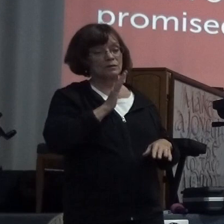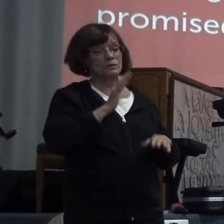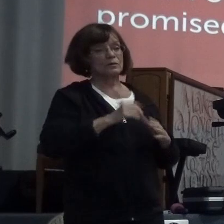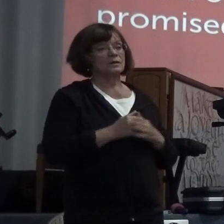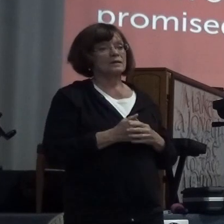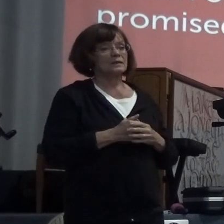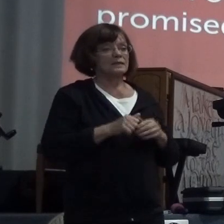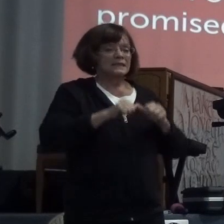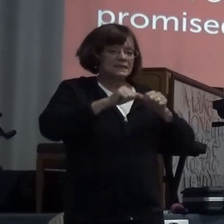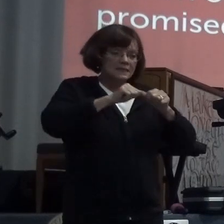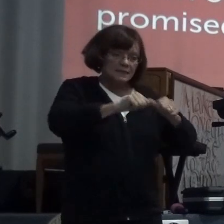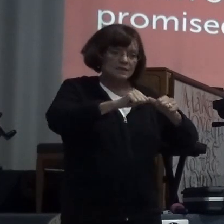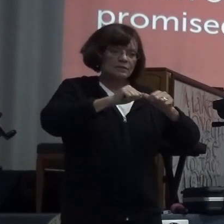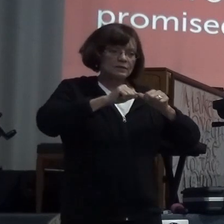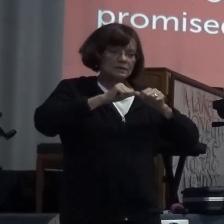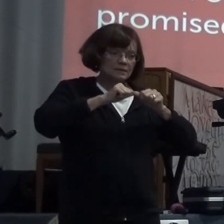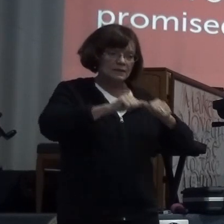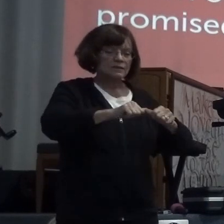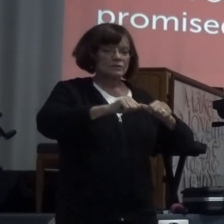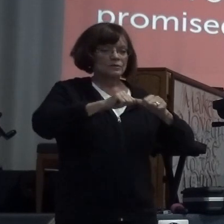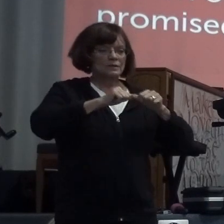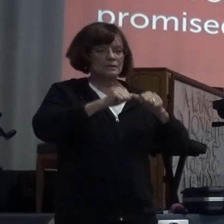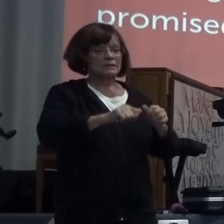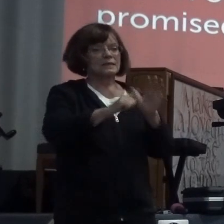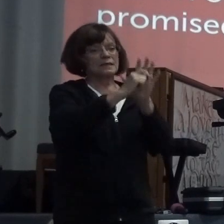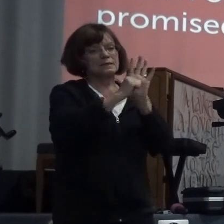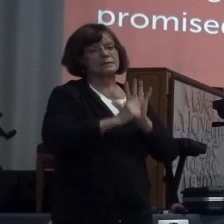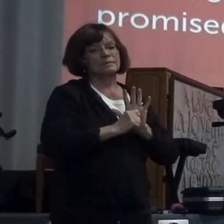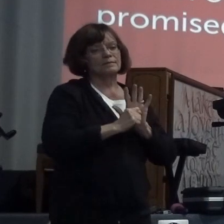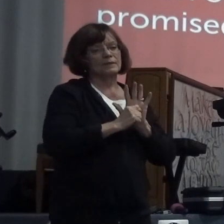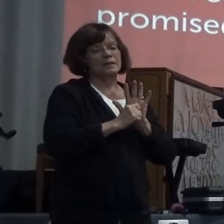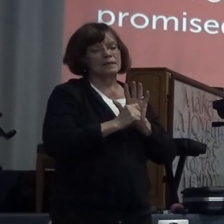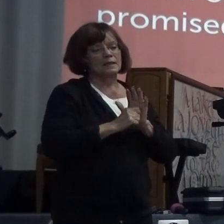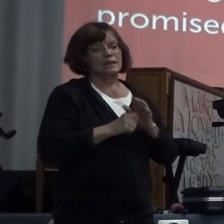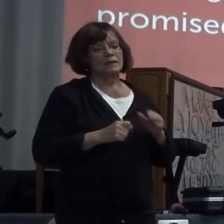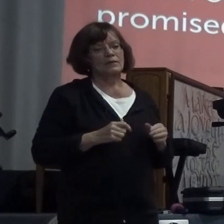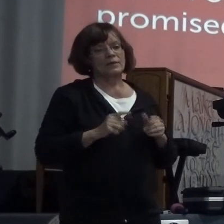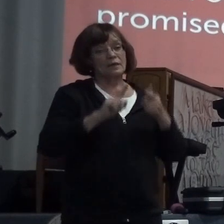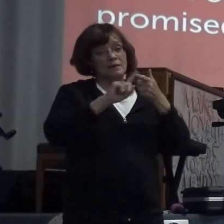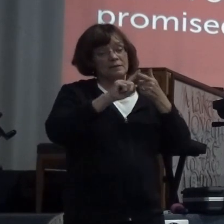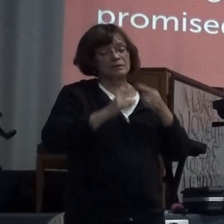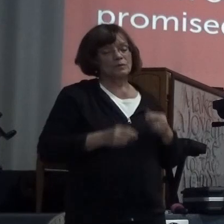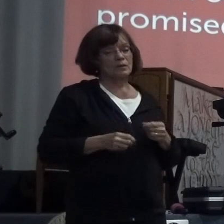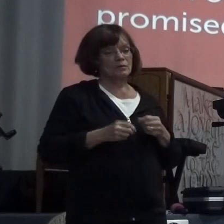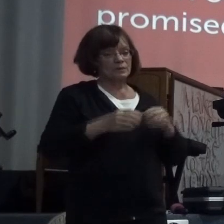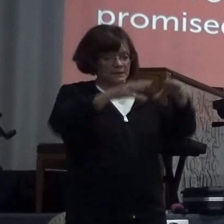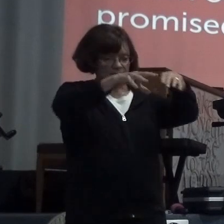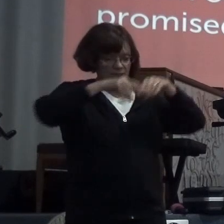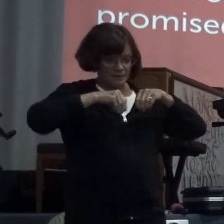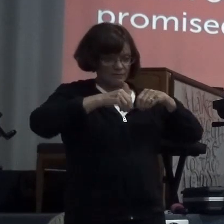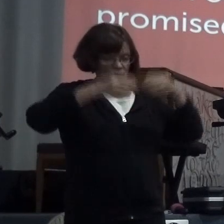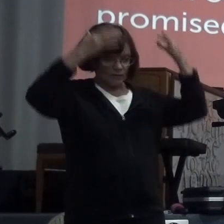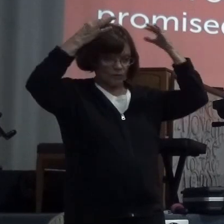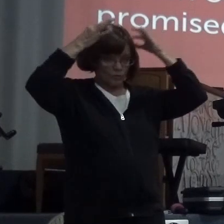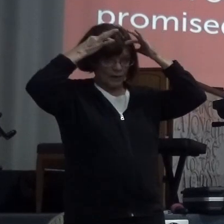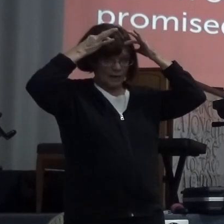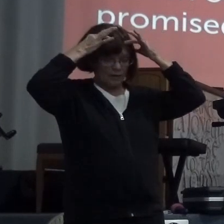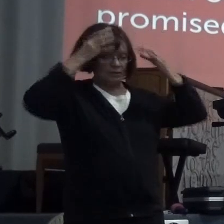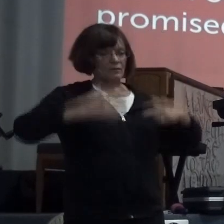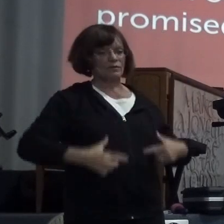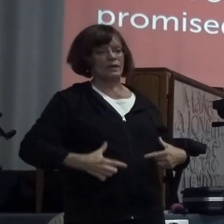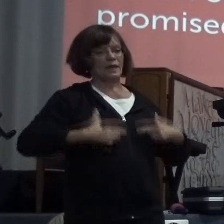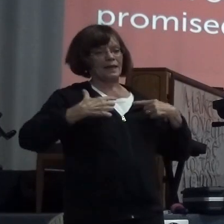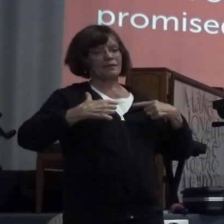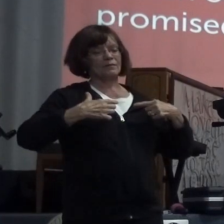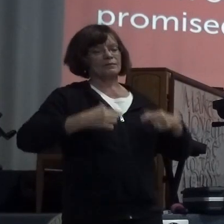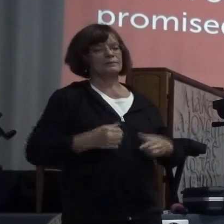trial. From when he has stood the test, he will receive the crown of life, which God has promised to those who love him. So